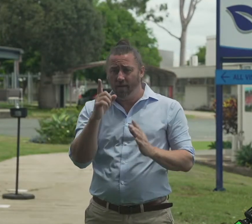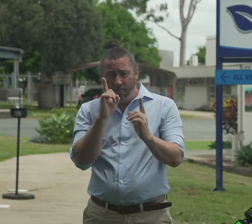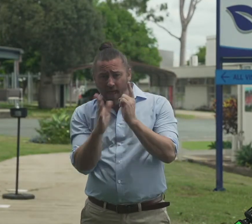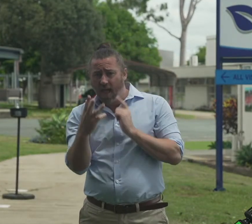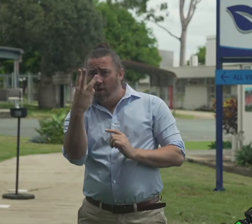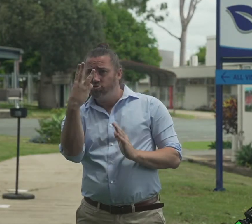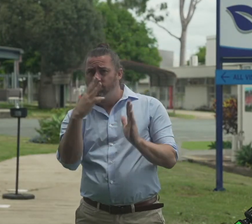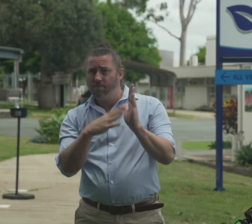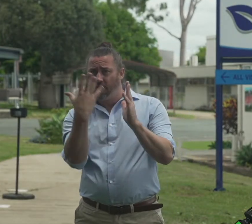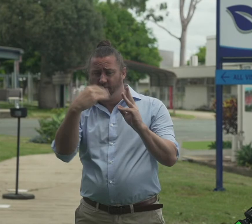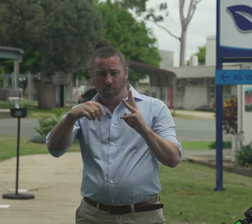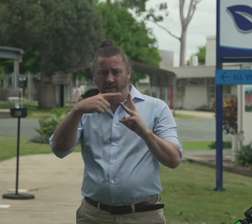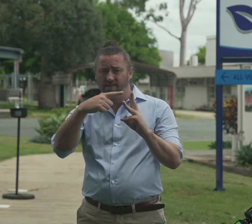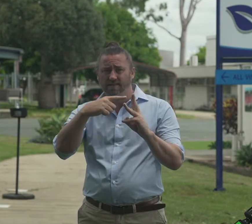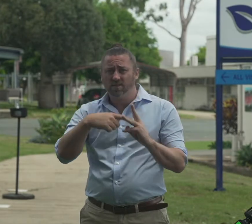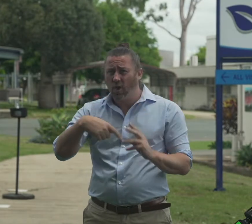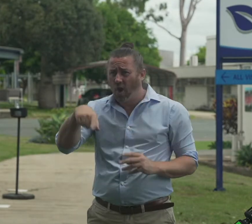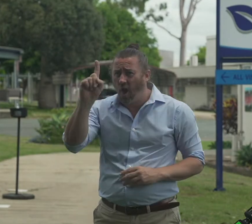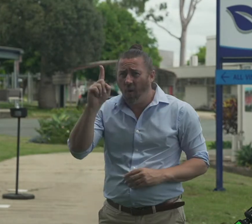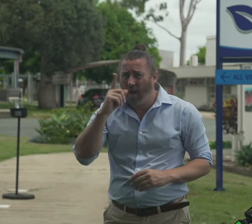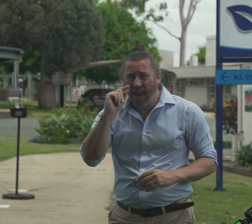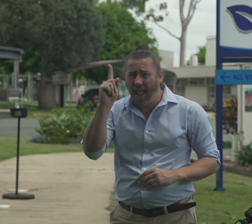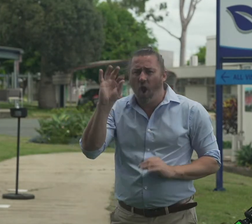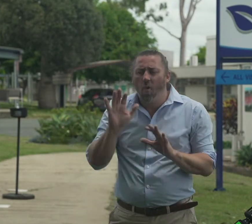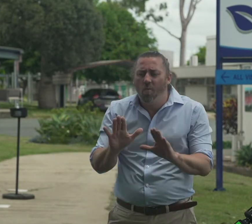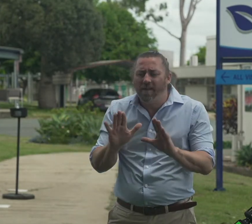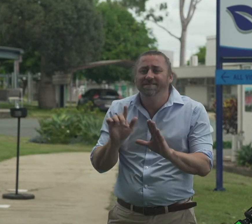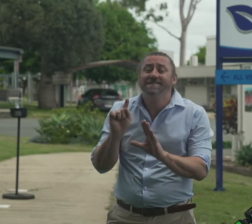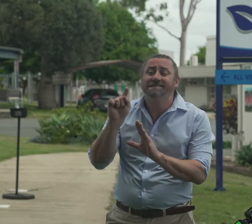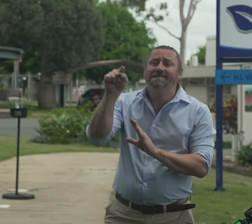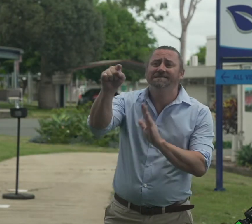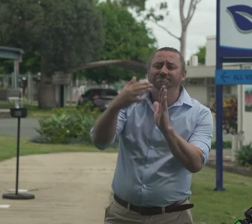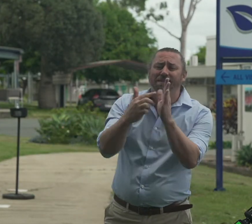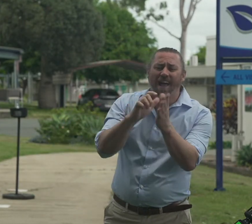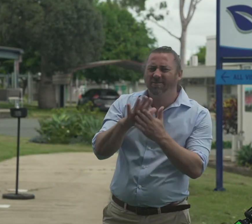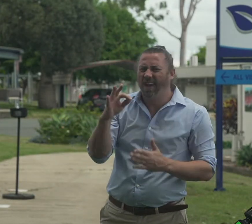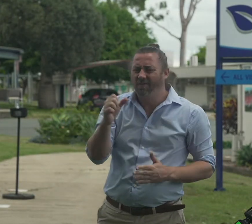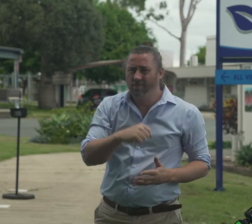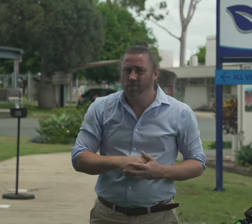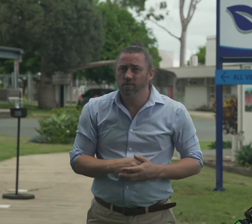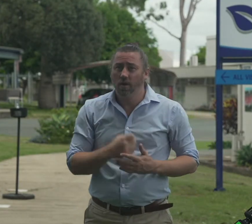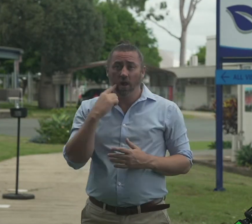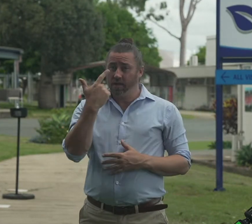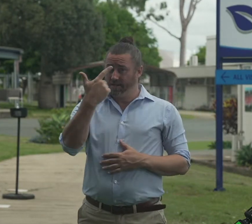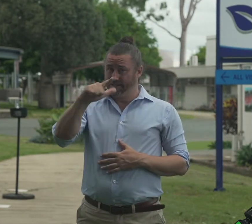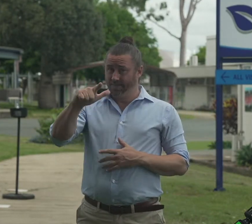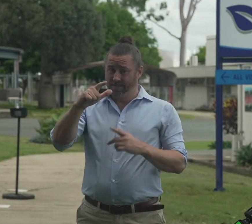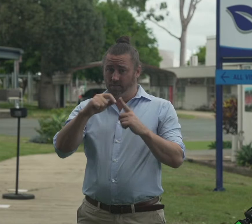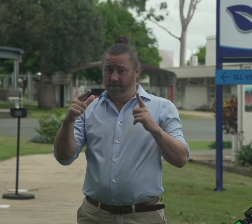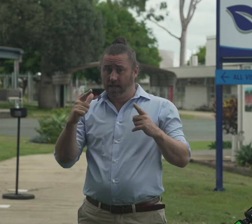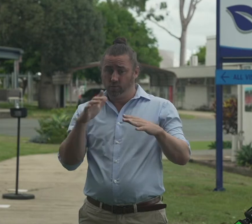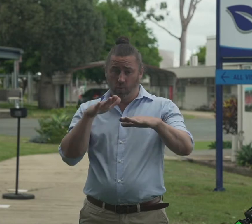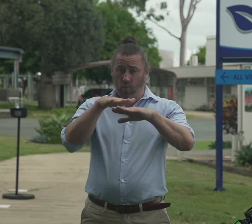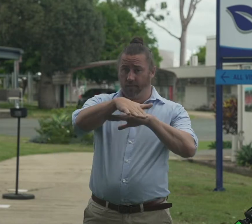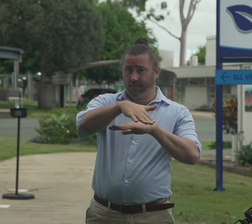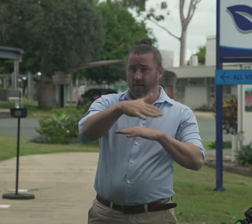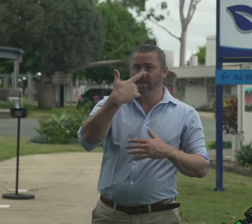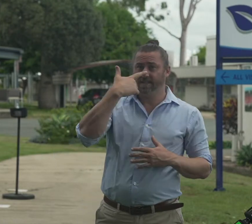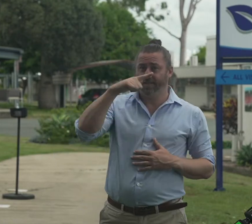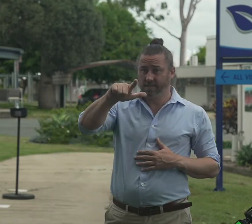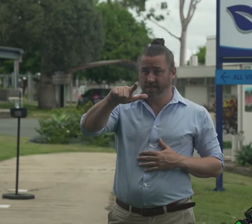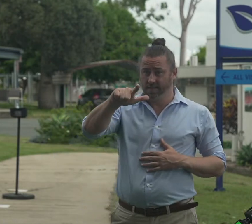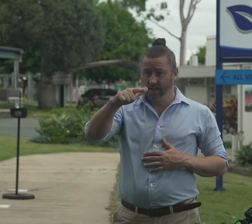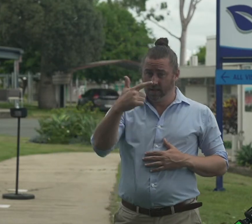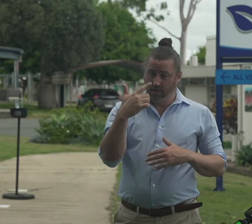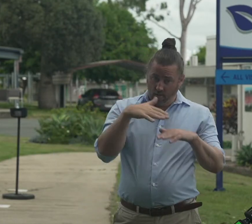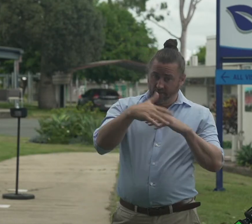that 70% of Queenslanders over the age of 70 have received the booster. It's only 30% who have